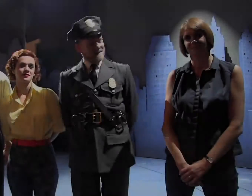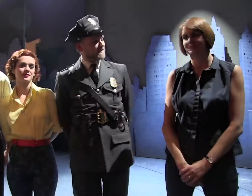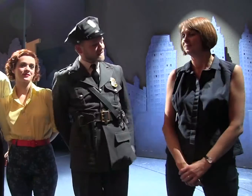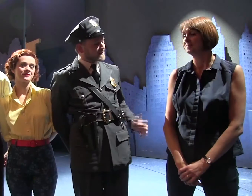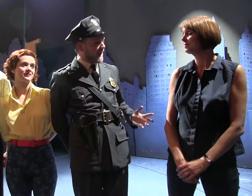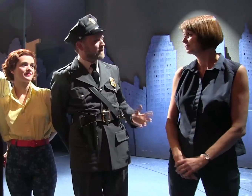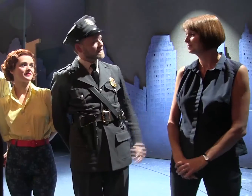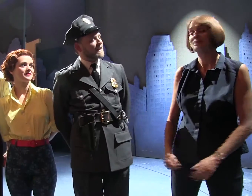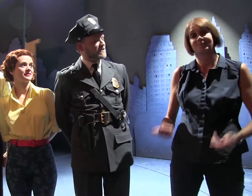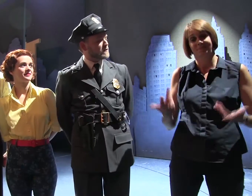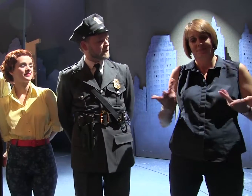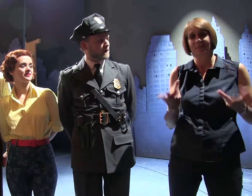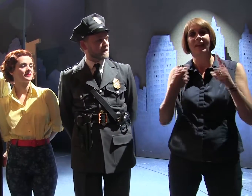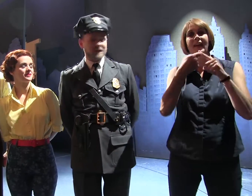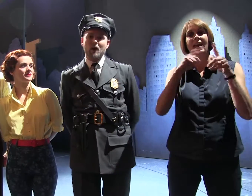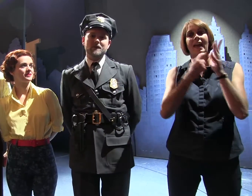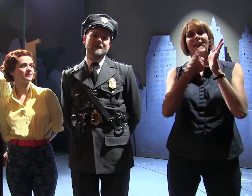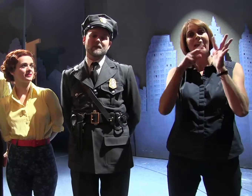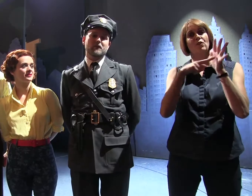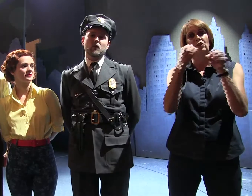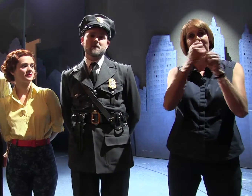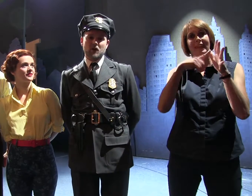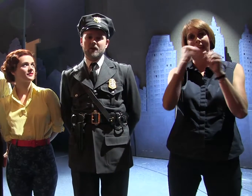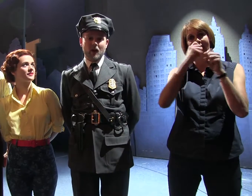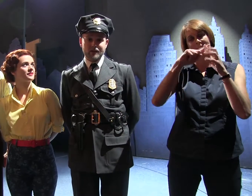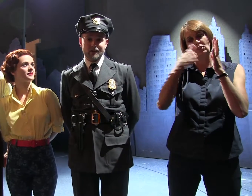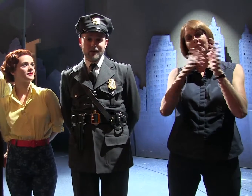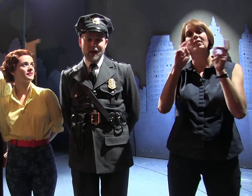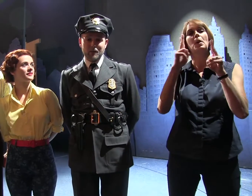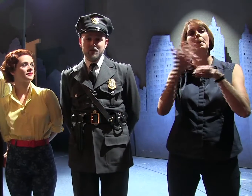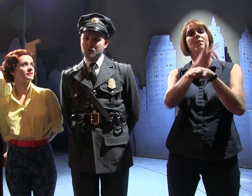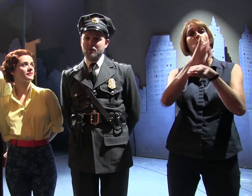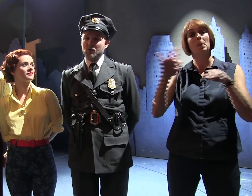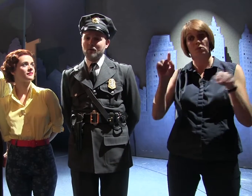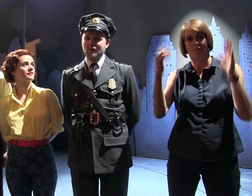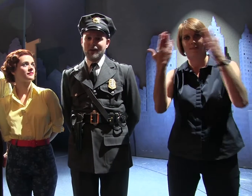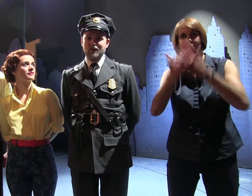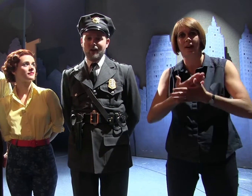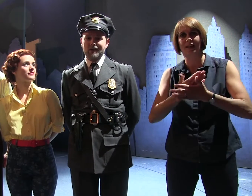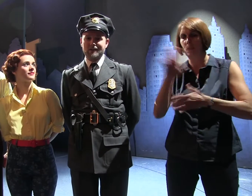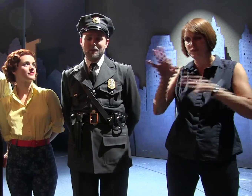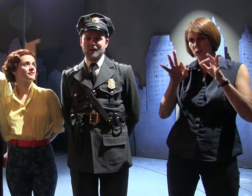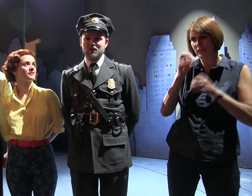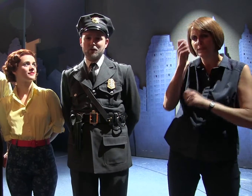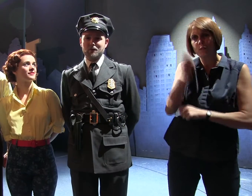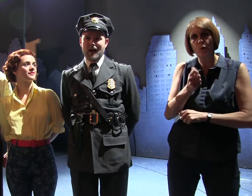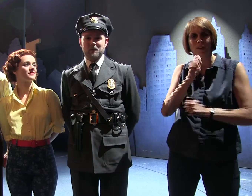This is Karen Gager who's going to be interpreting the performance on the night and we've chosen a few of our favourite lines that we're going to show you now.